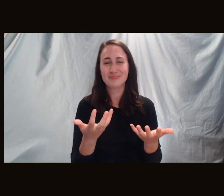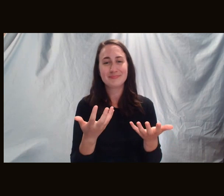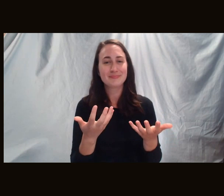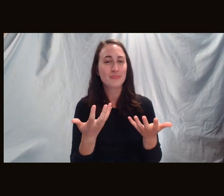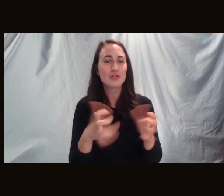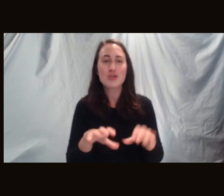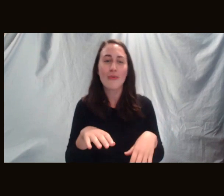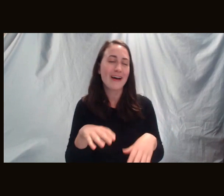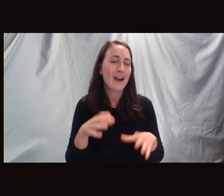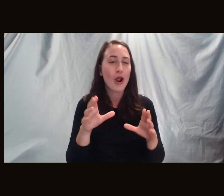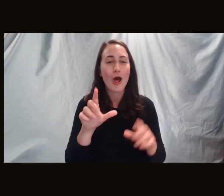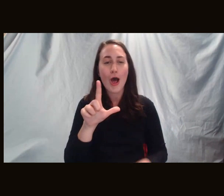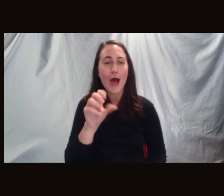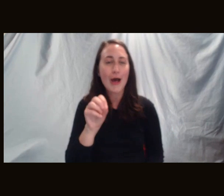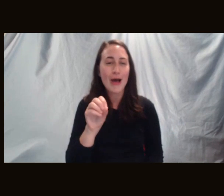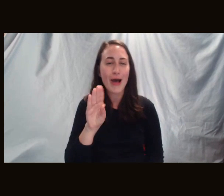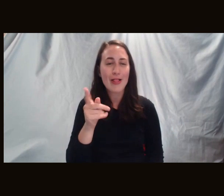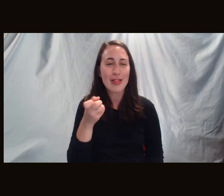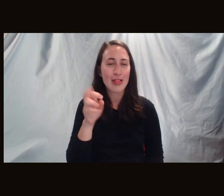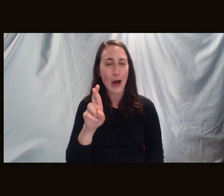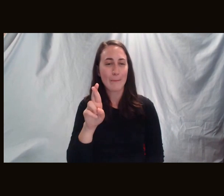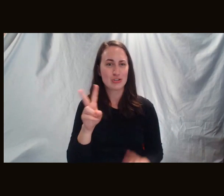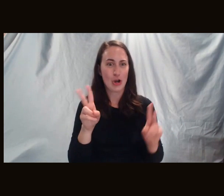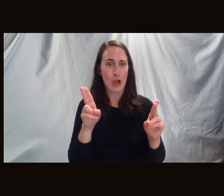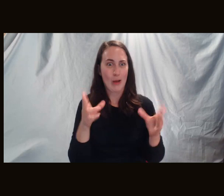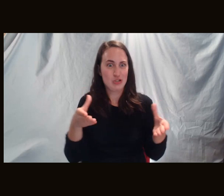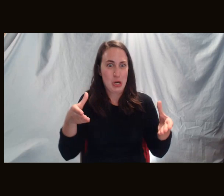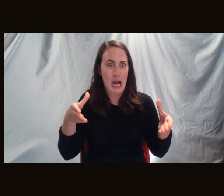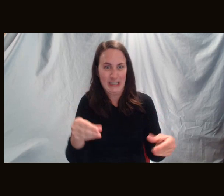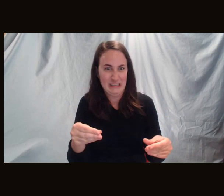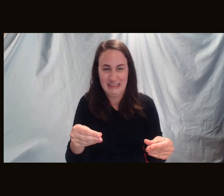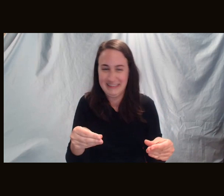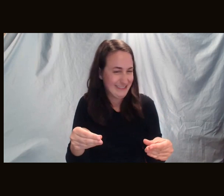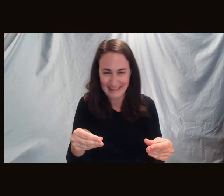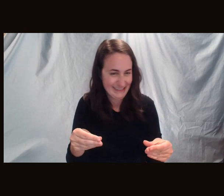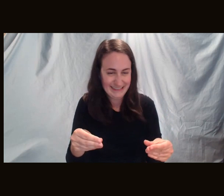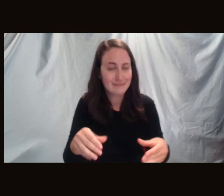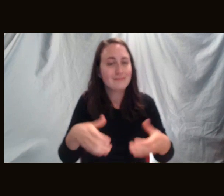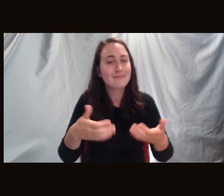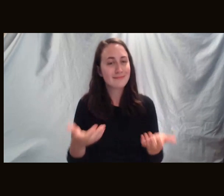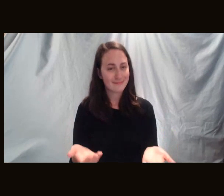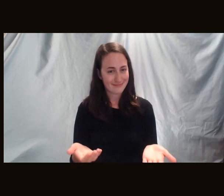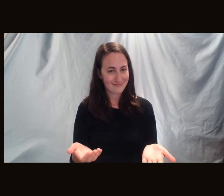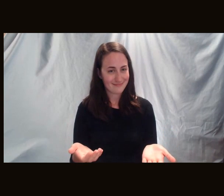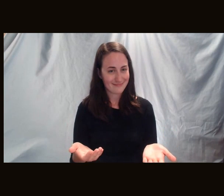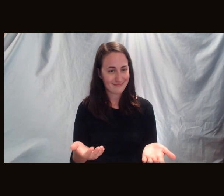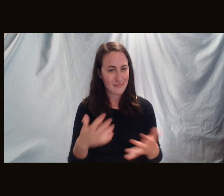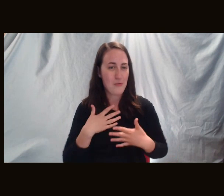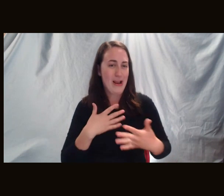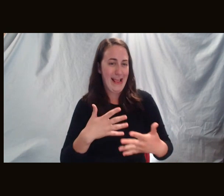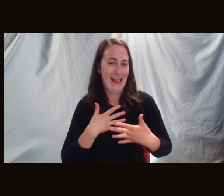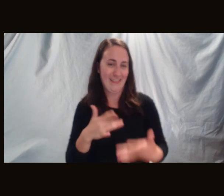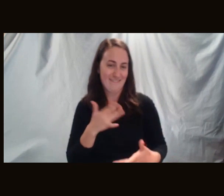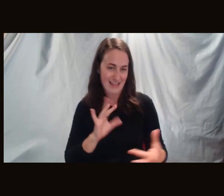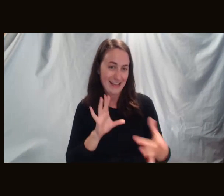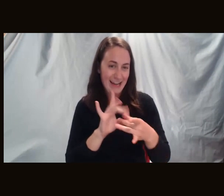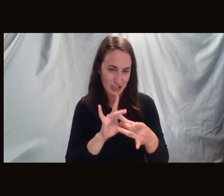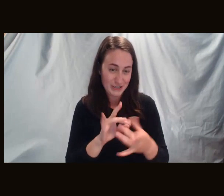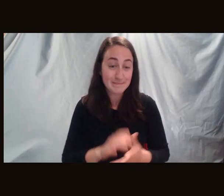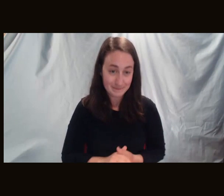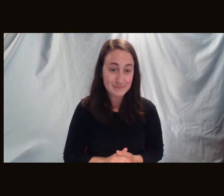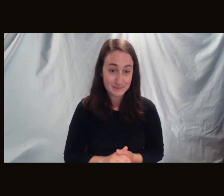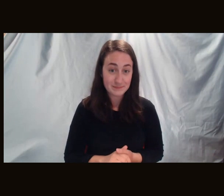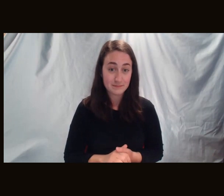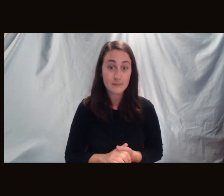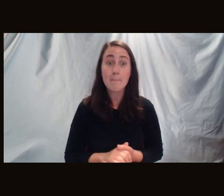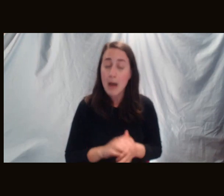the lobster hold. No lobster hold. You want to be able to let the hands breathe in this connection, right? Having said that, I